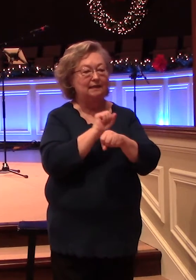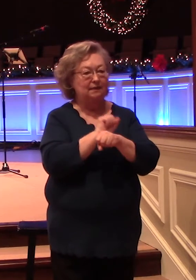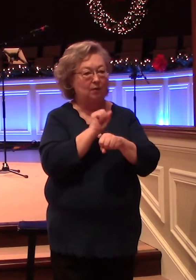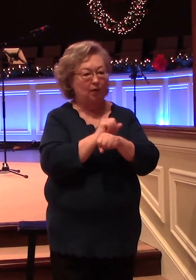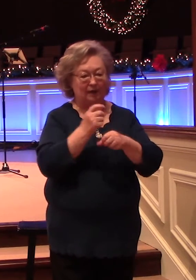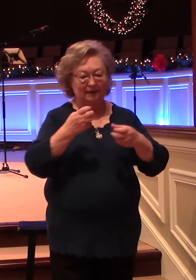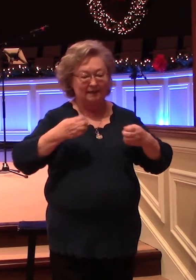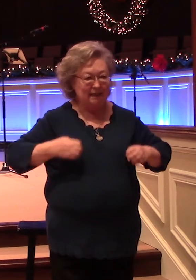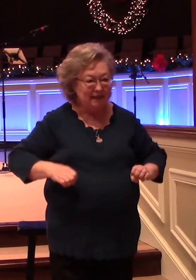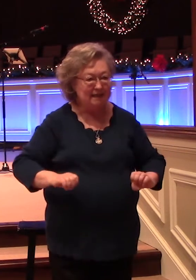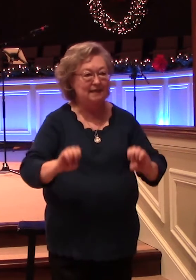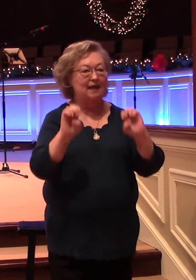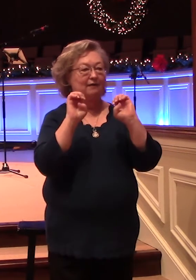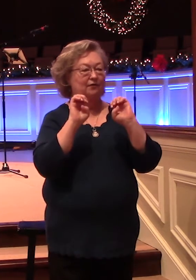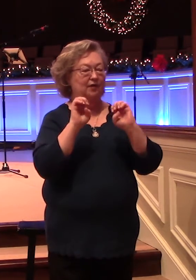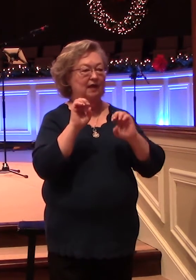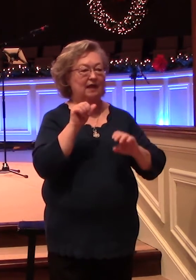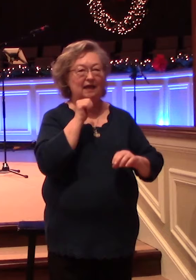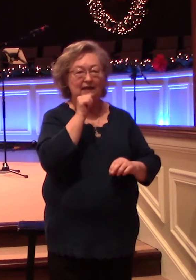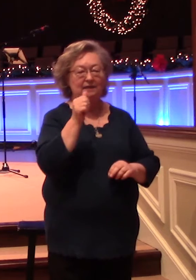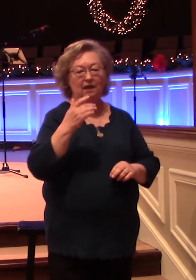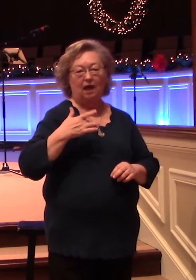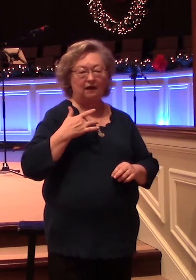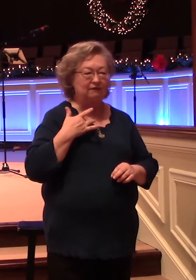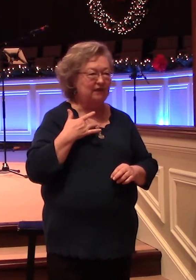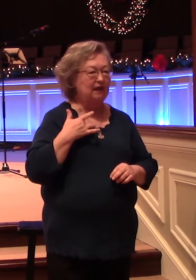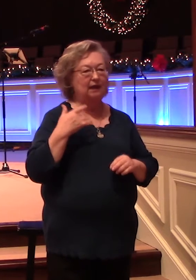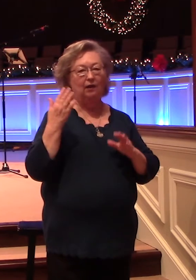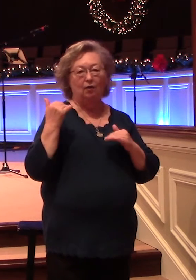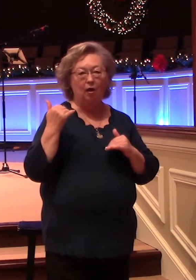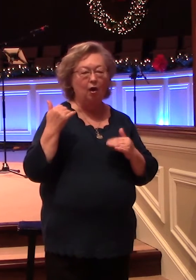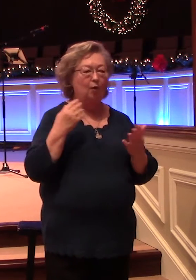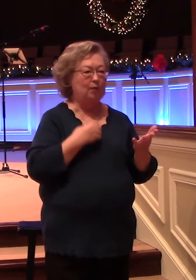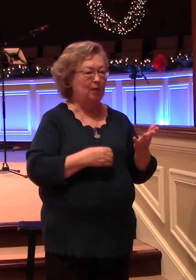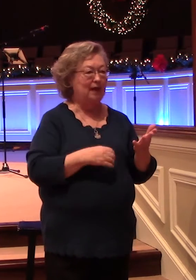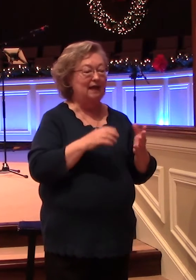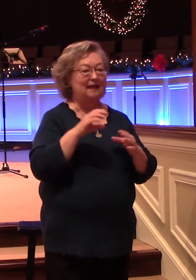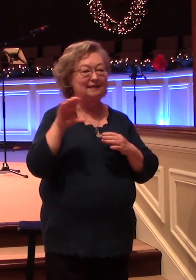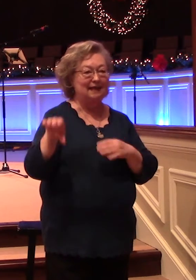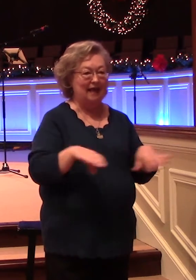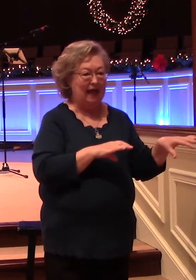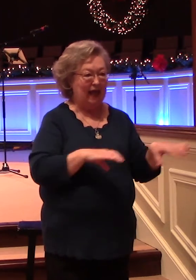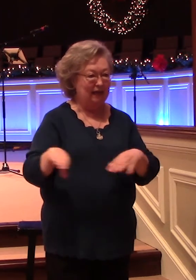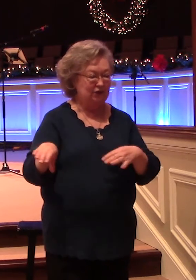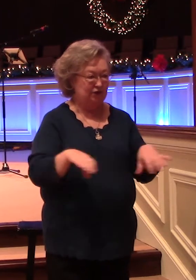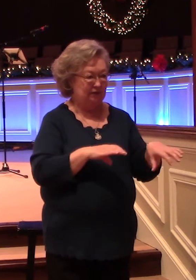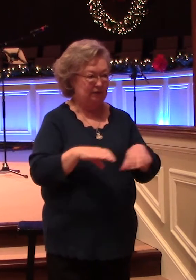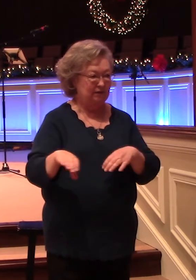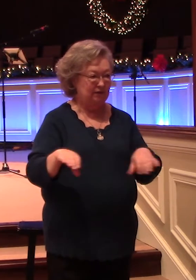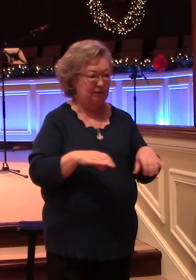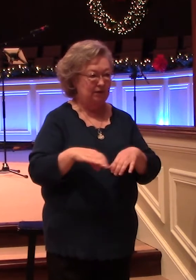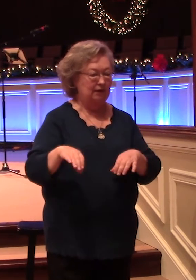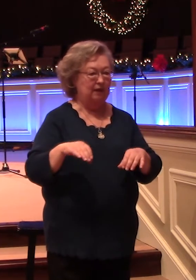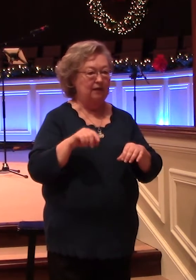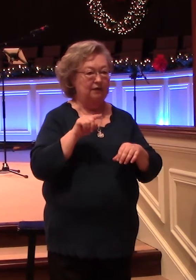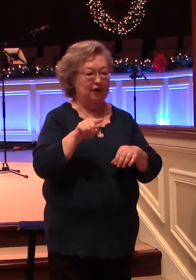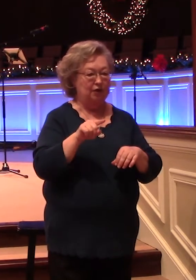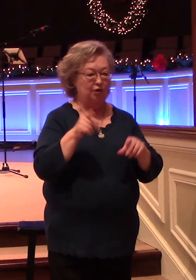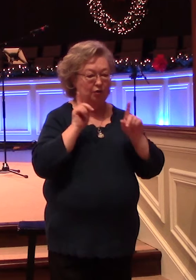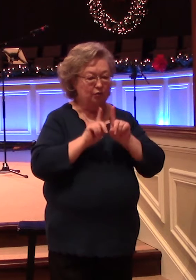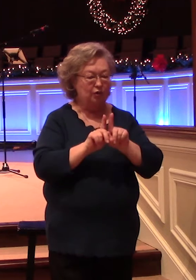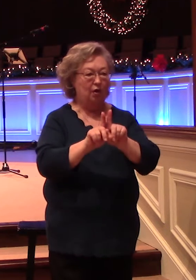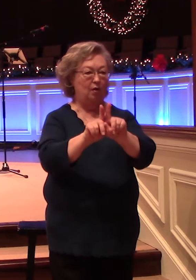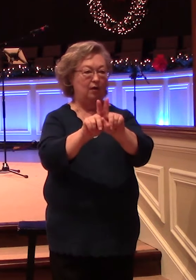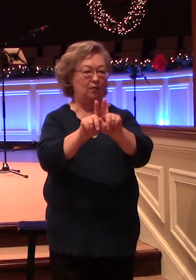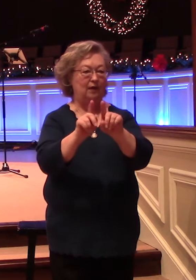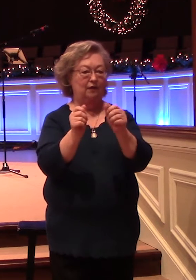warm feeling. It's not a hope or a wish, but it is an action, a journey that you choose to go on with someone for another person's redemption. Love